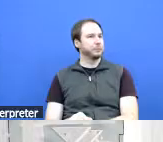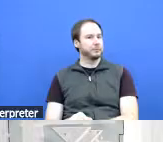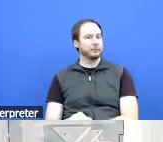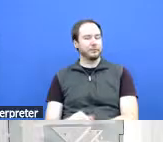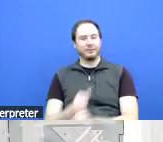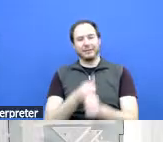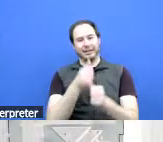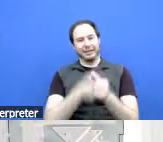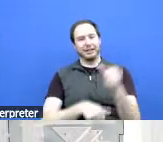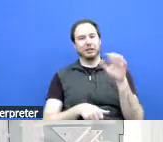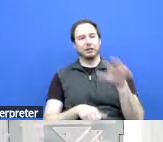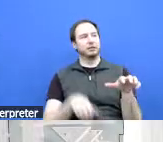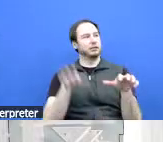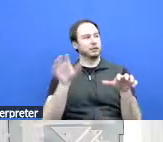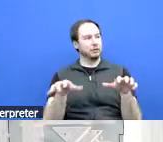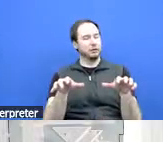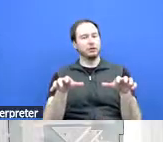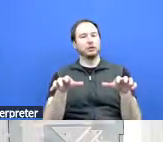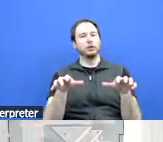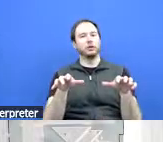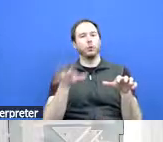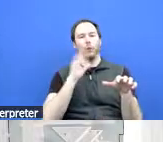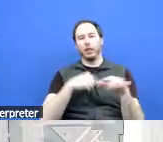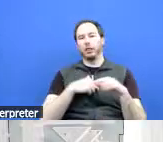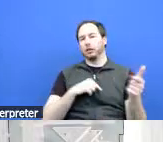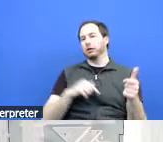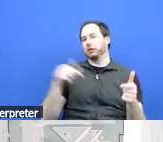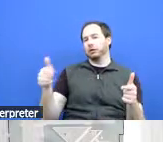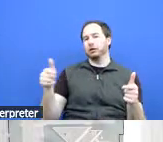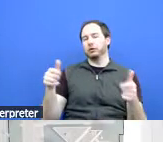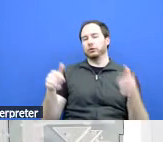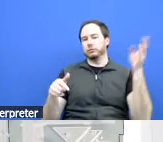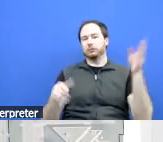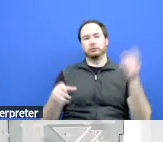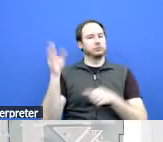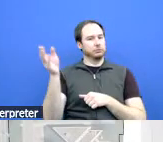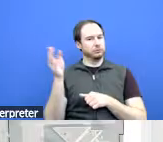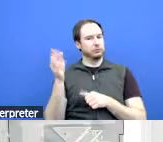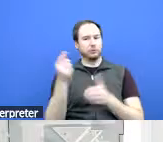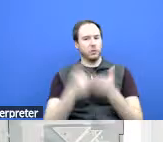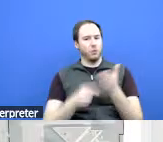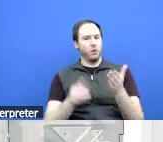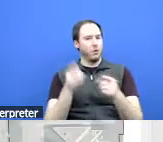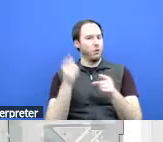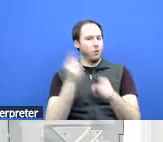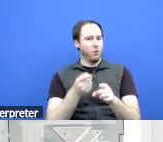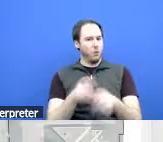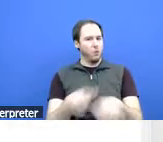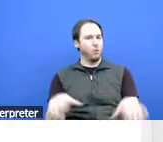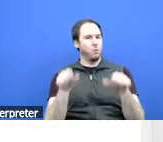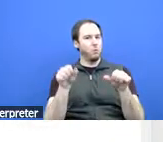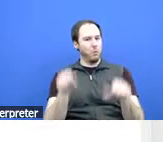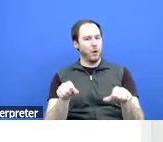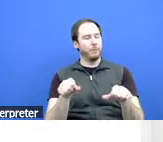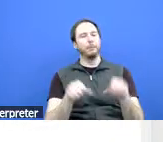Each specific user will now briefly go over what their intent is on the property. The Mary Cariola Children's Center, they